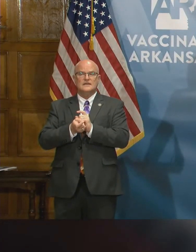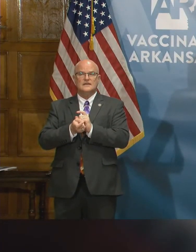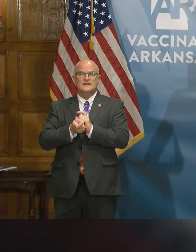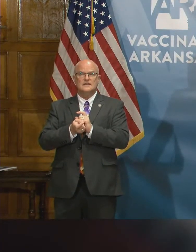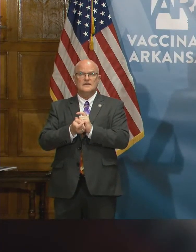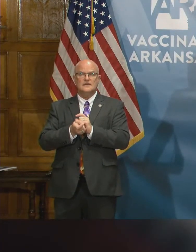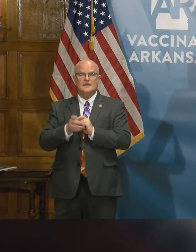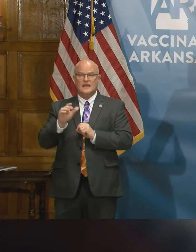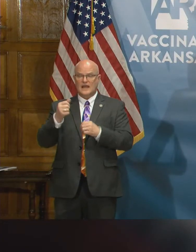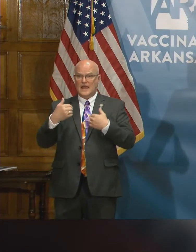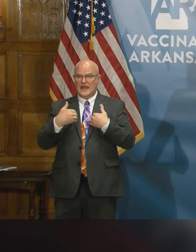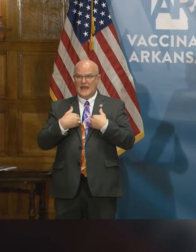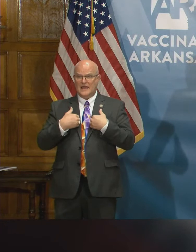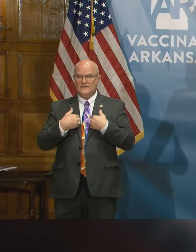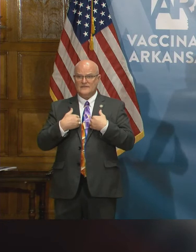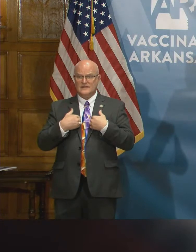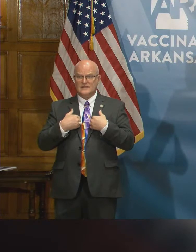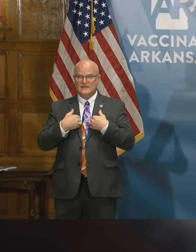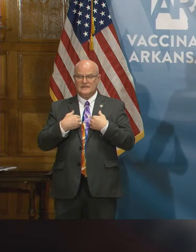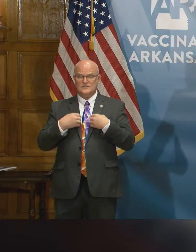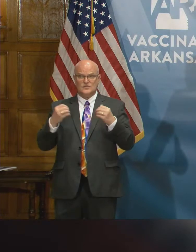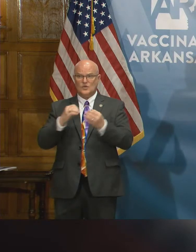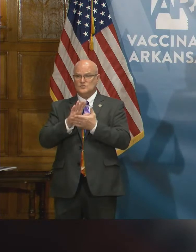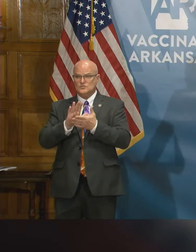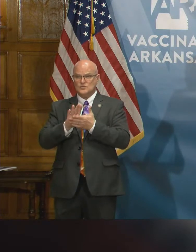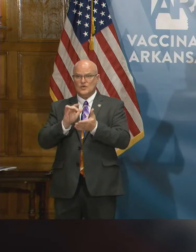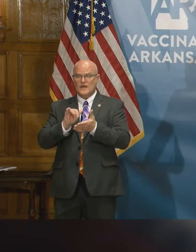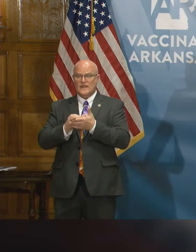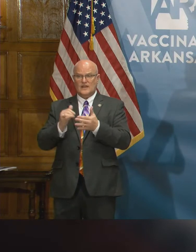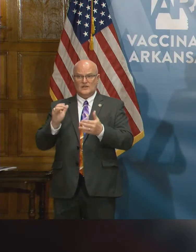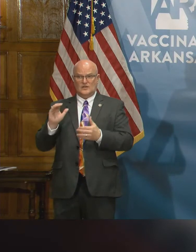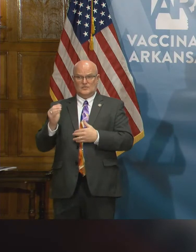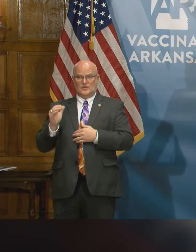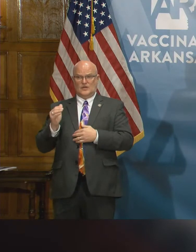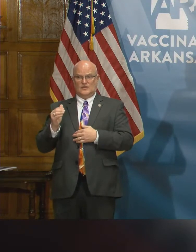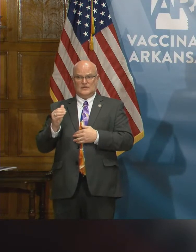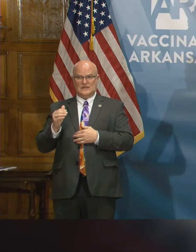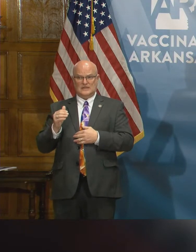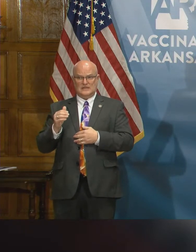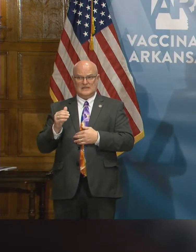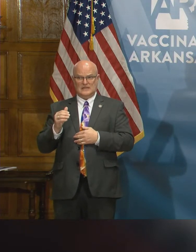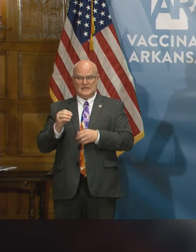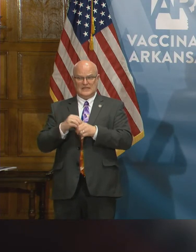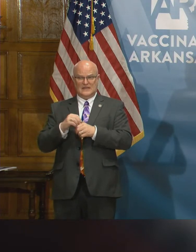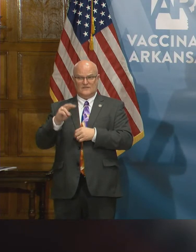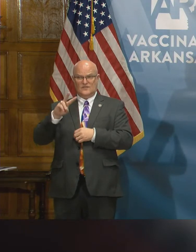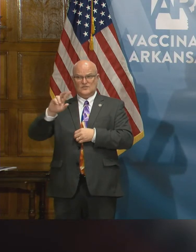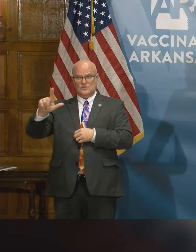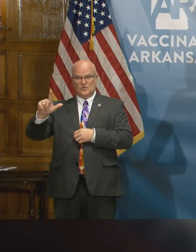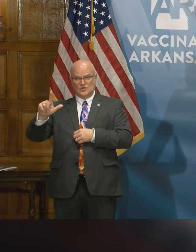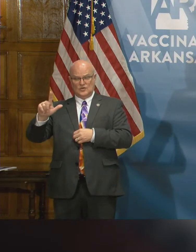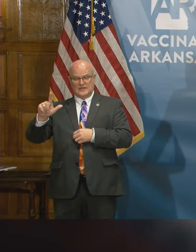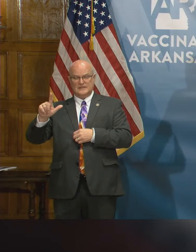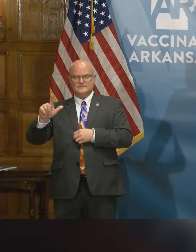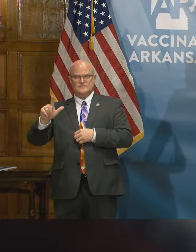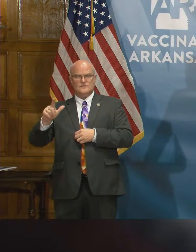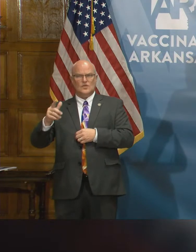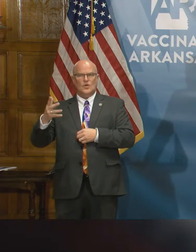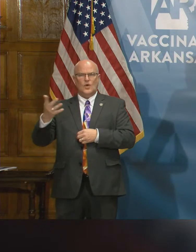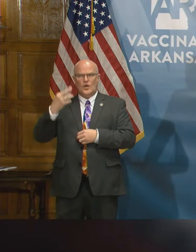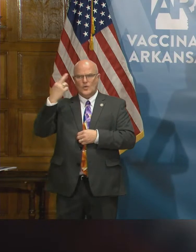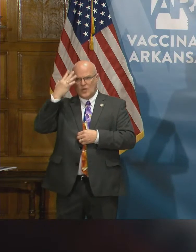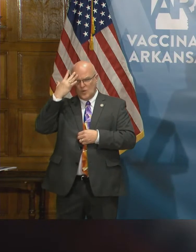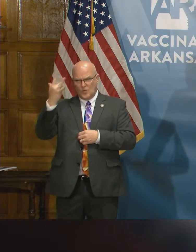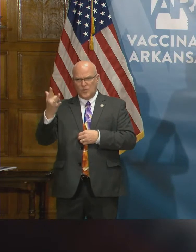if the cases are coming down and there's no schools that are currently in virtual education, what's the